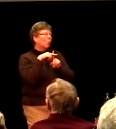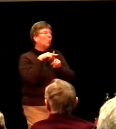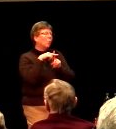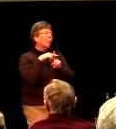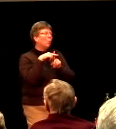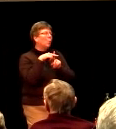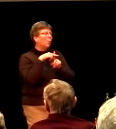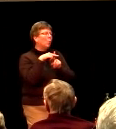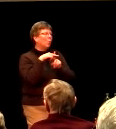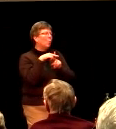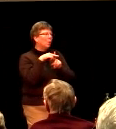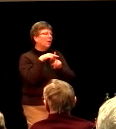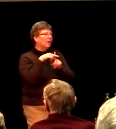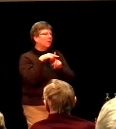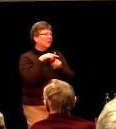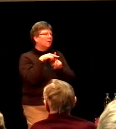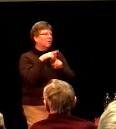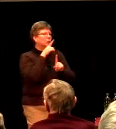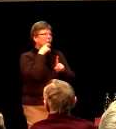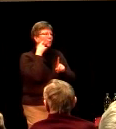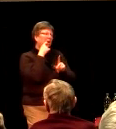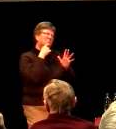our chance of a drought to 45%.